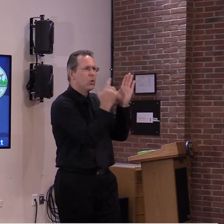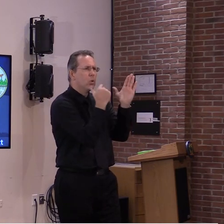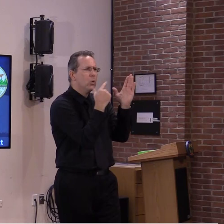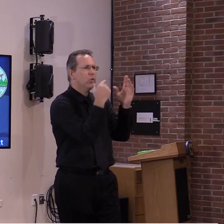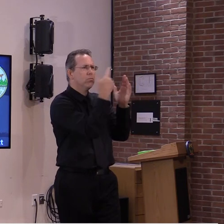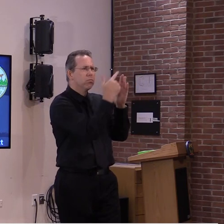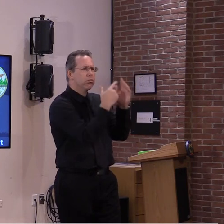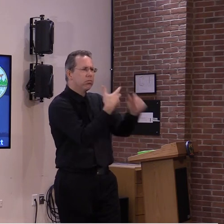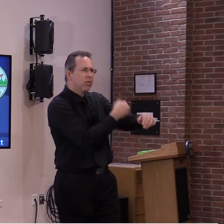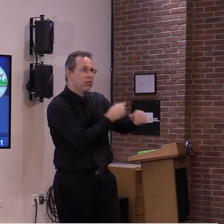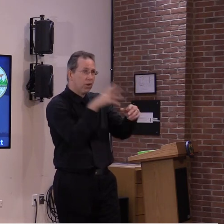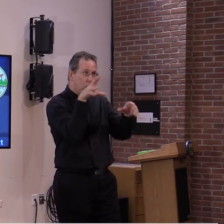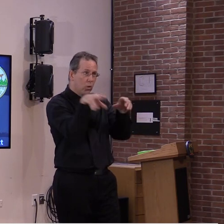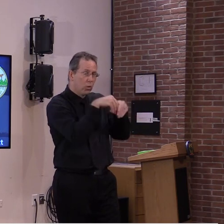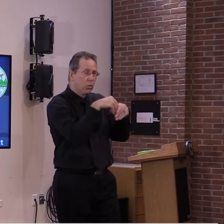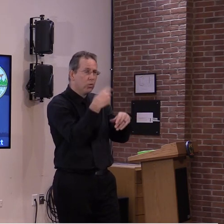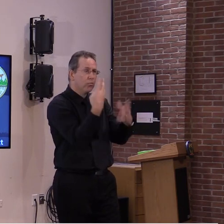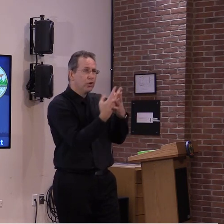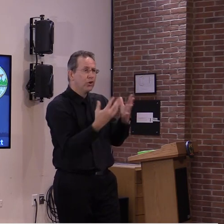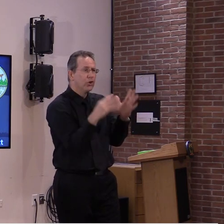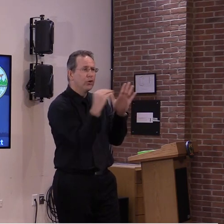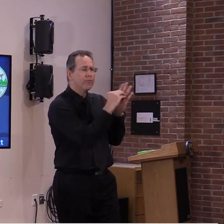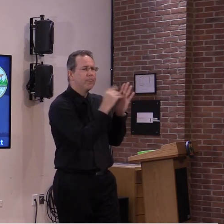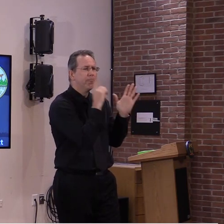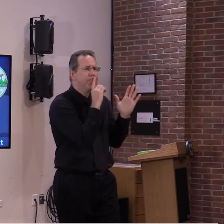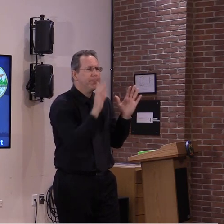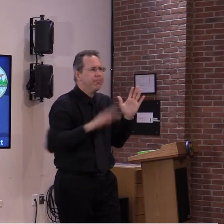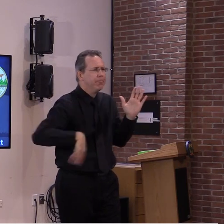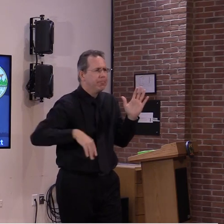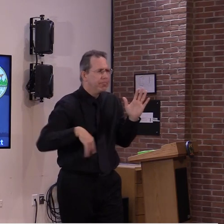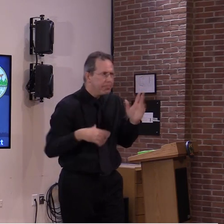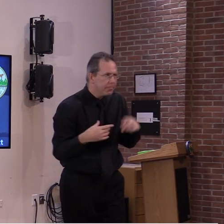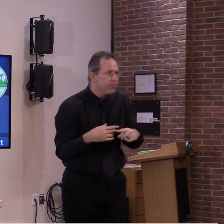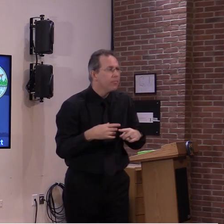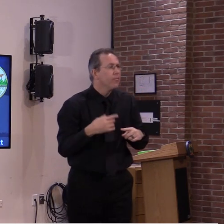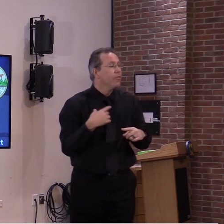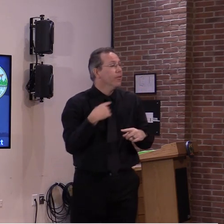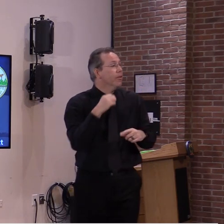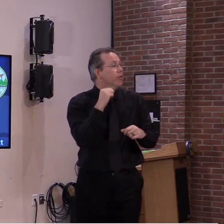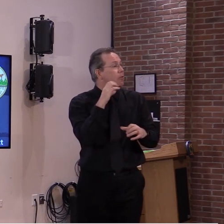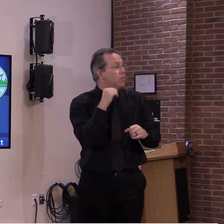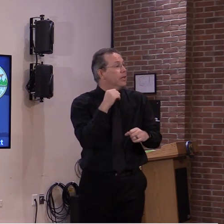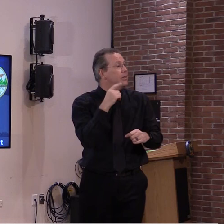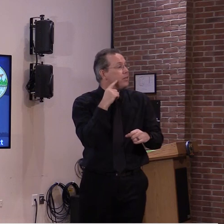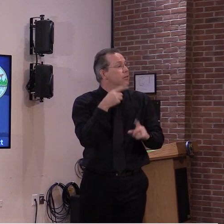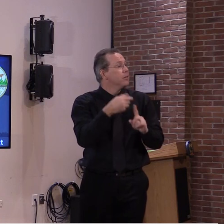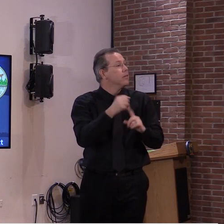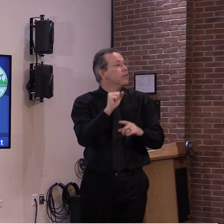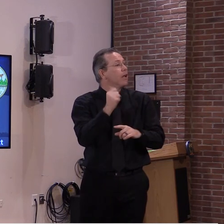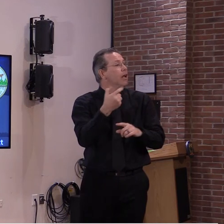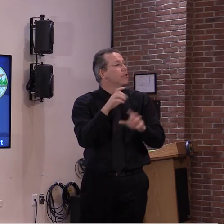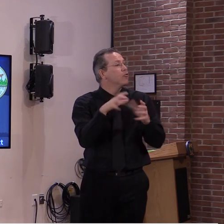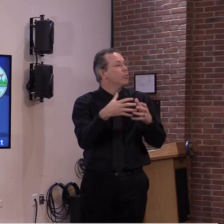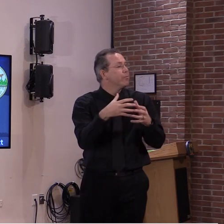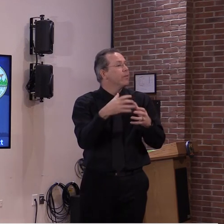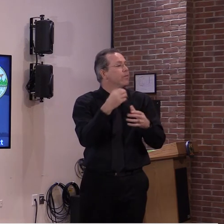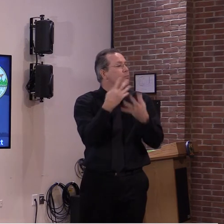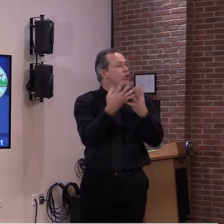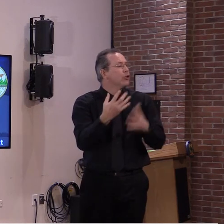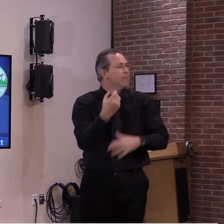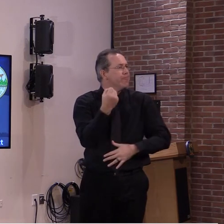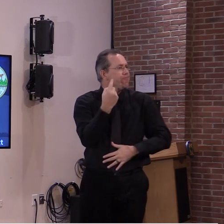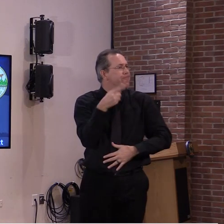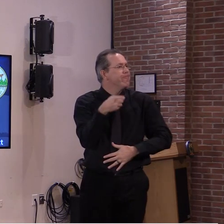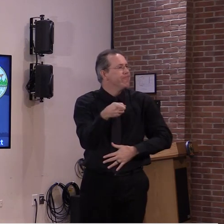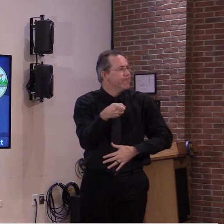absolutely maybe astonished at the age of prisoners as well. Though there is a stereotype